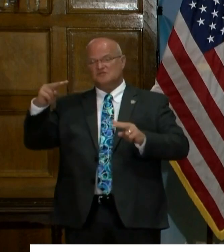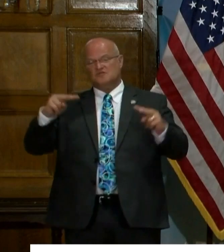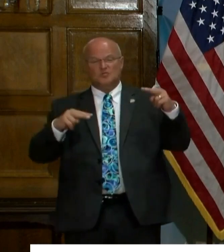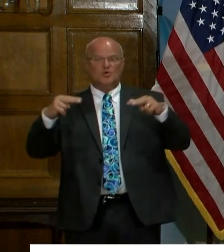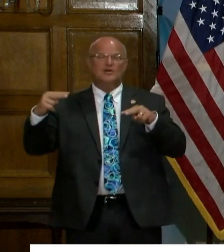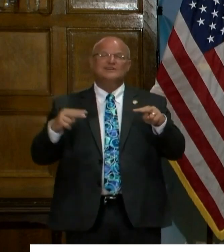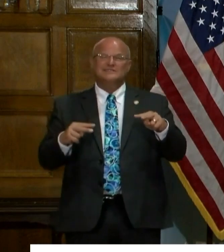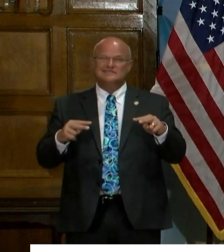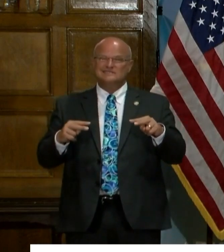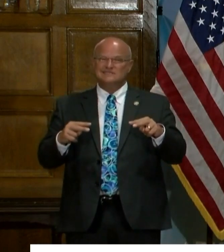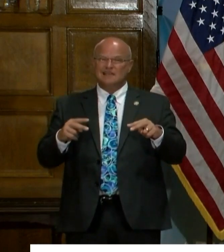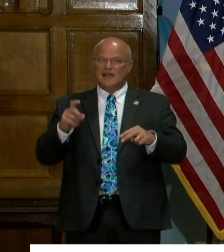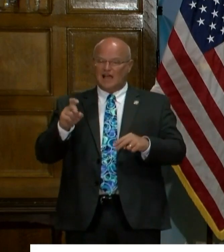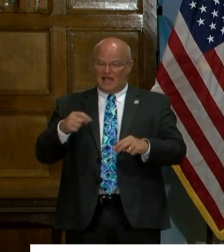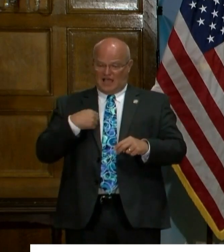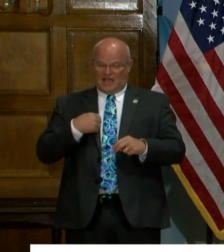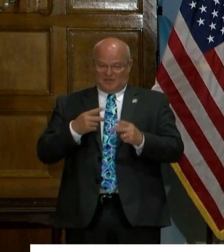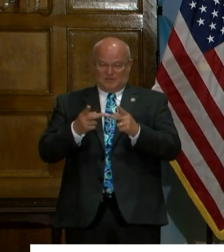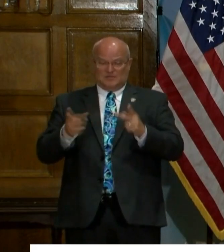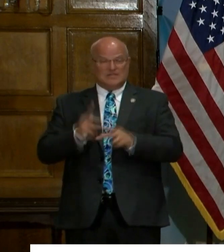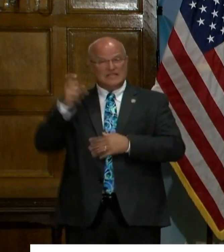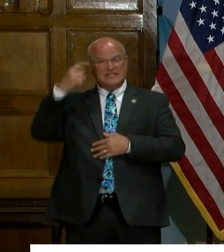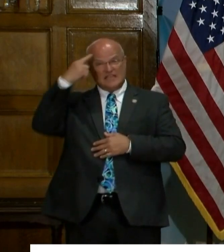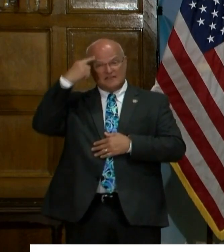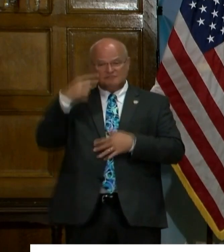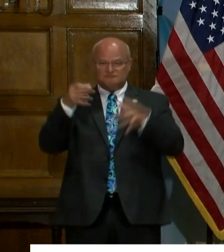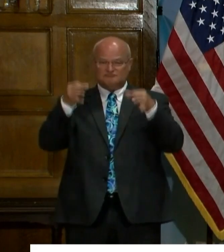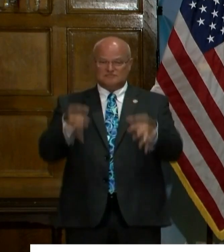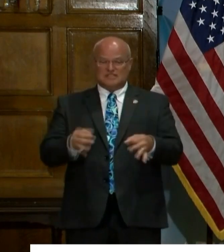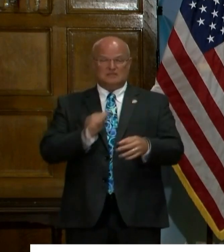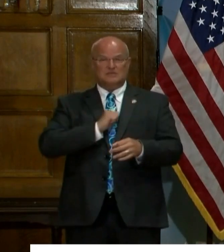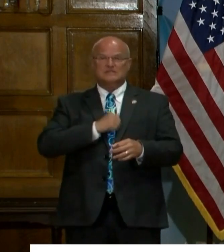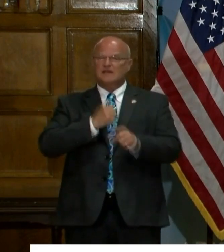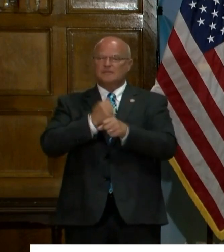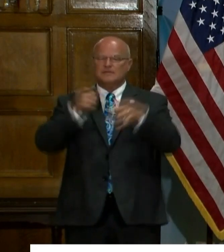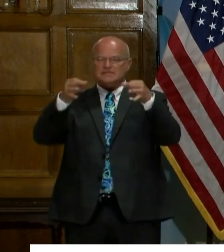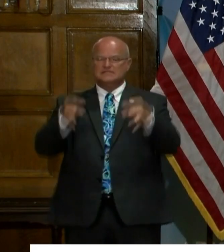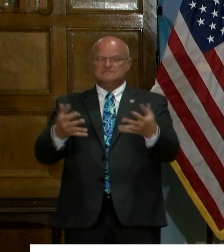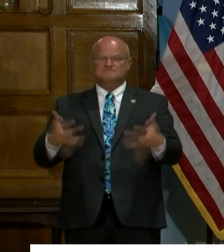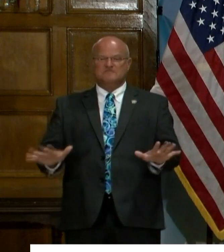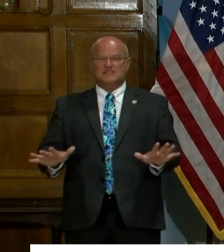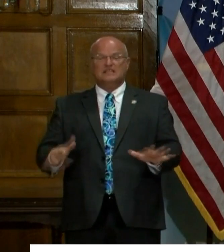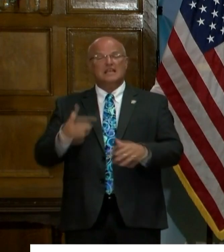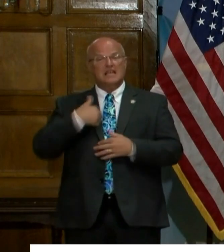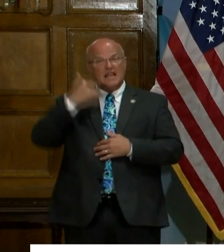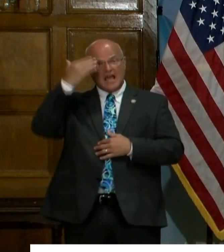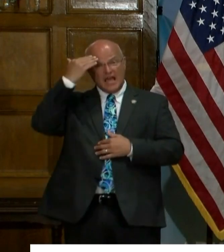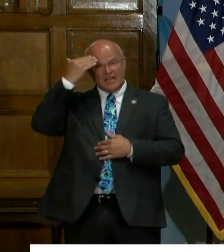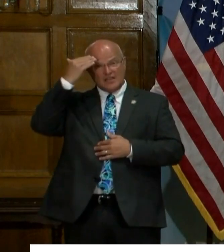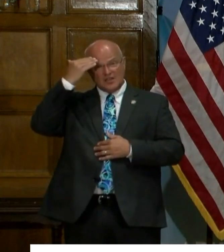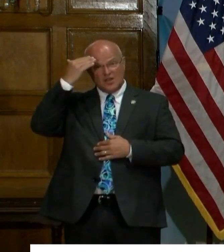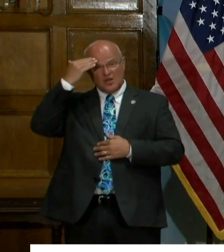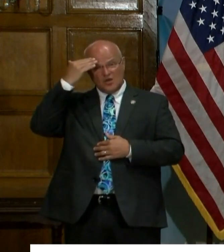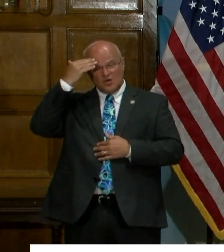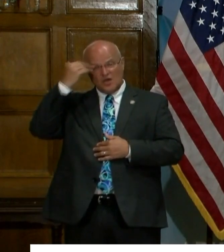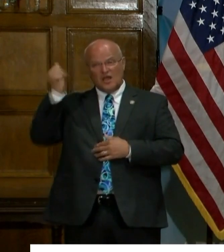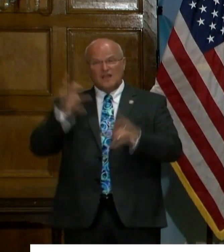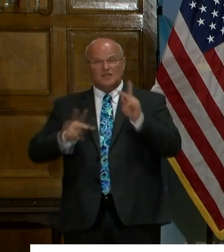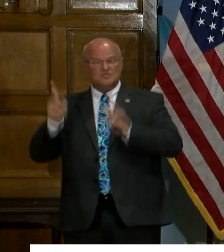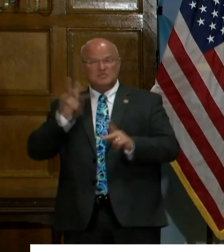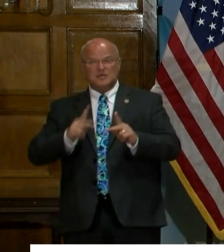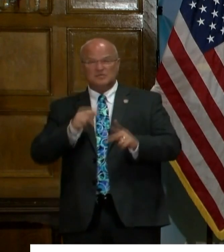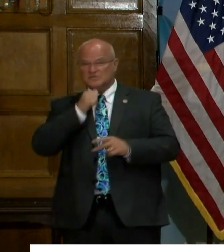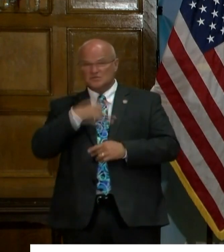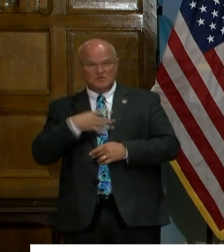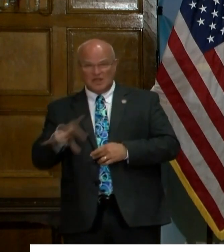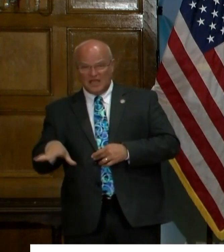there. I have to be in the position as governor to make a decision, and I made a decision, and I know that it'll be second guessed. I know that they